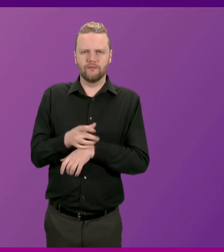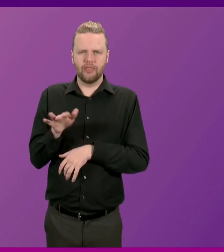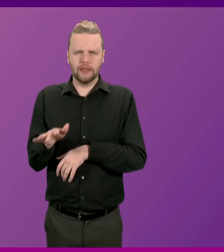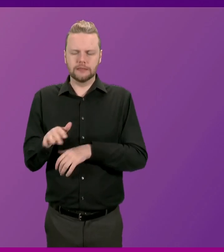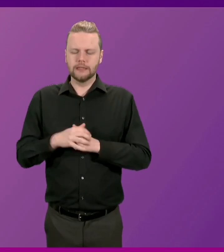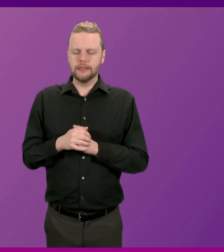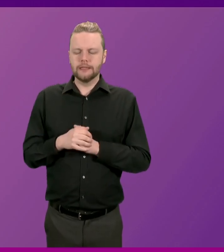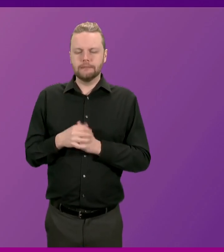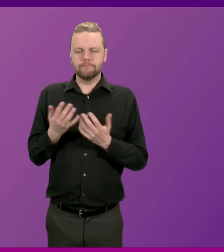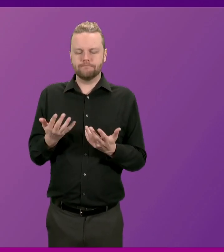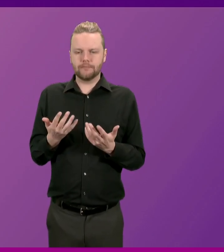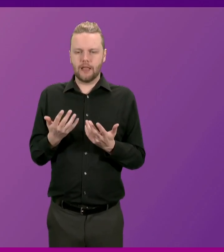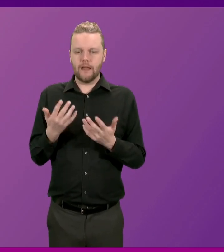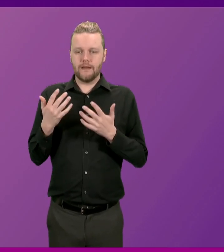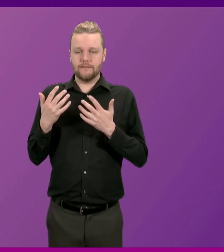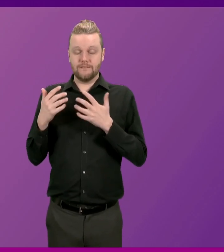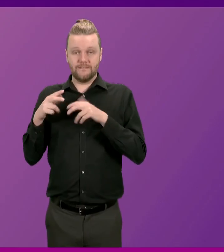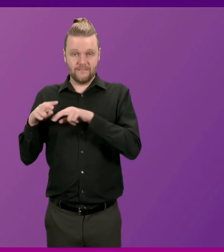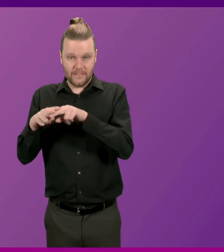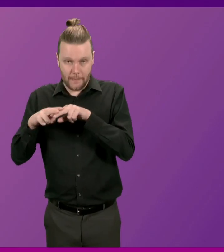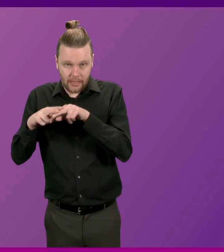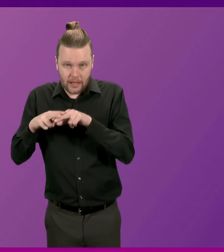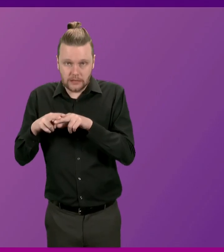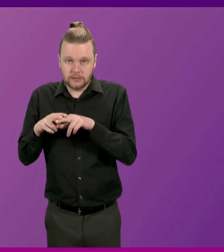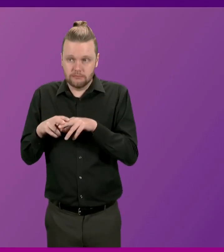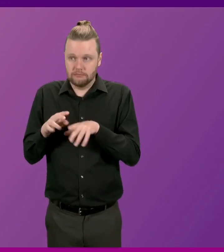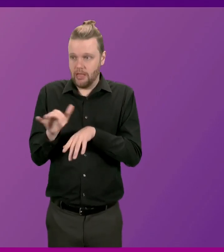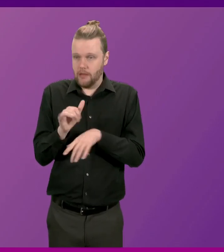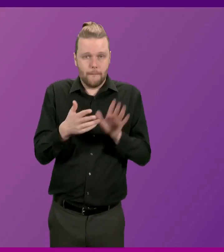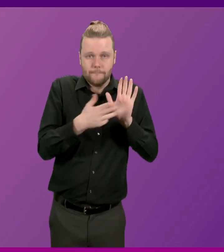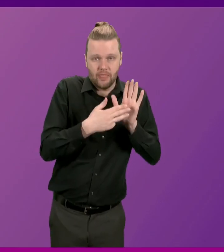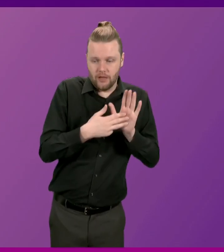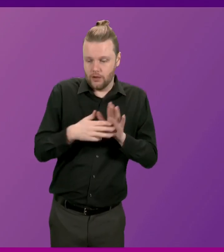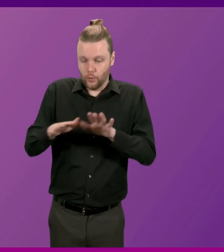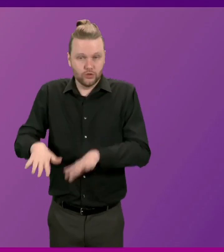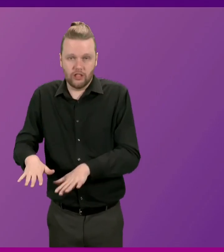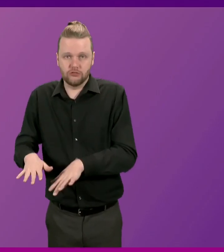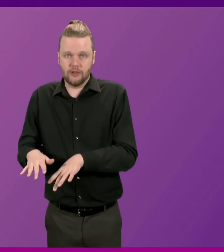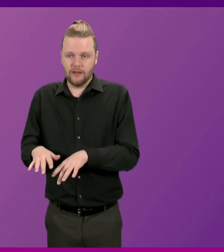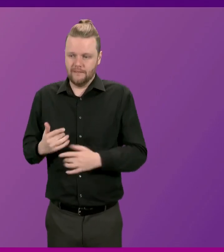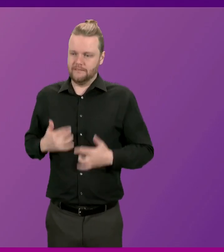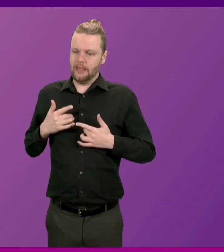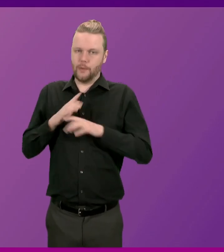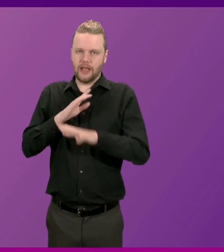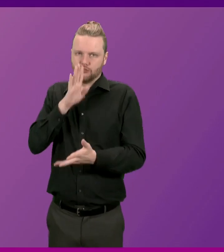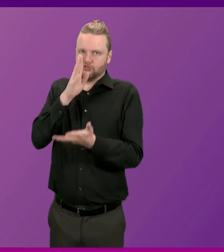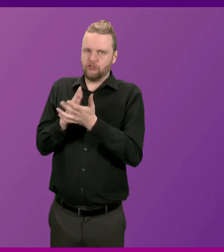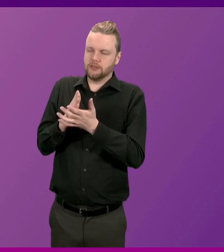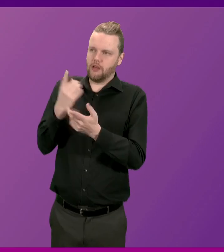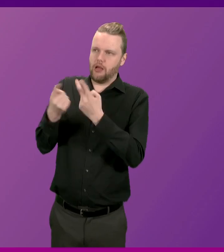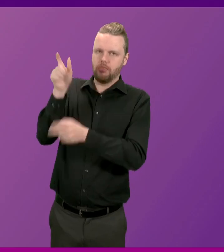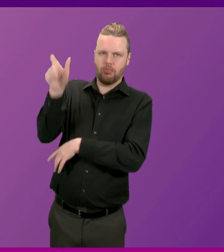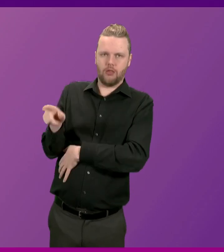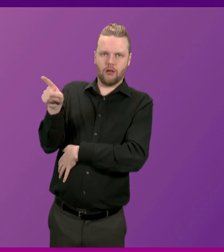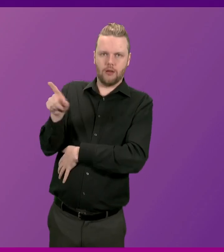is families, whether it's the mother or the child, not trusting somebody else to say